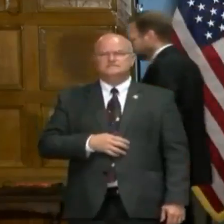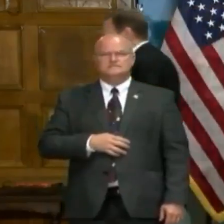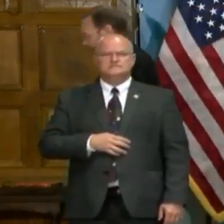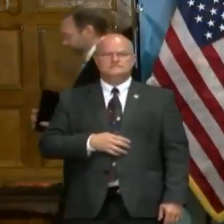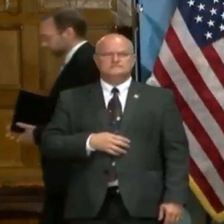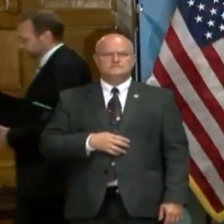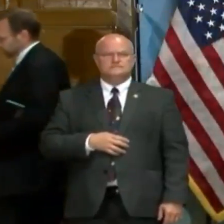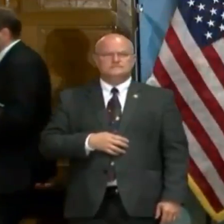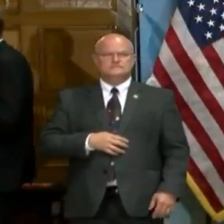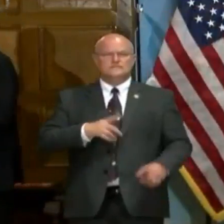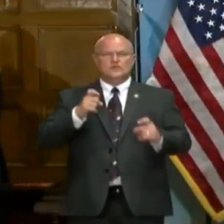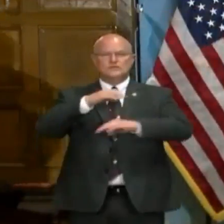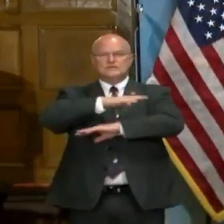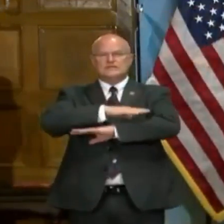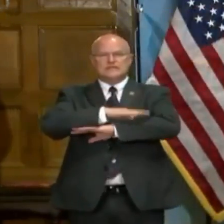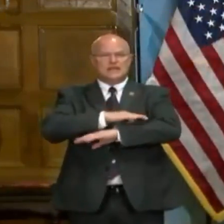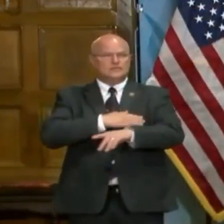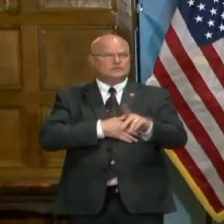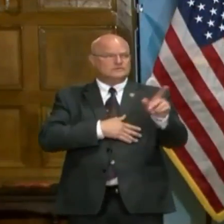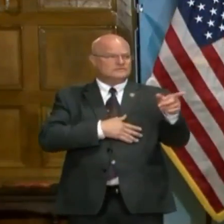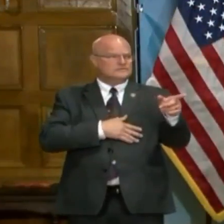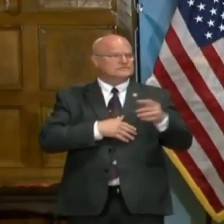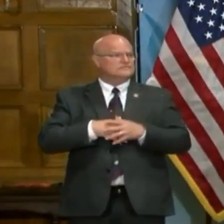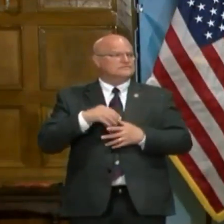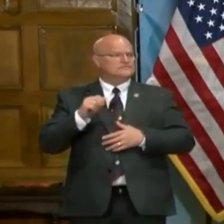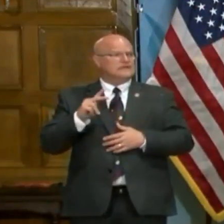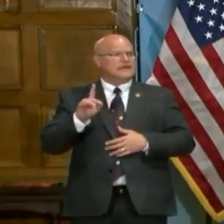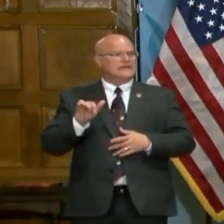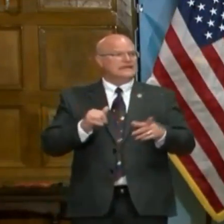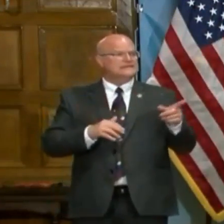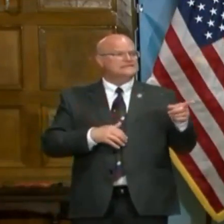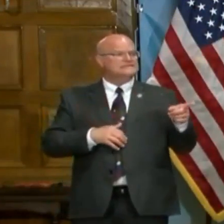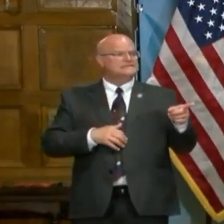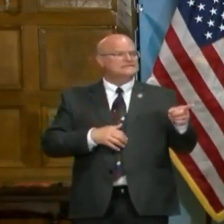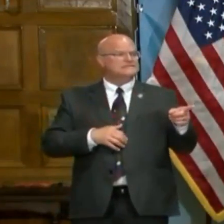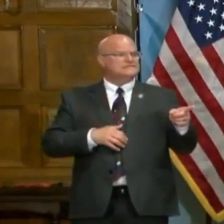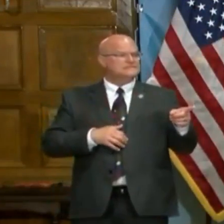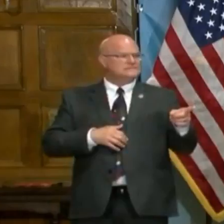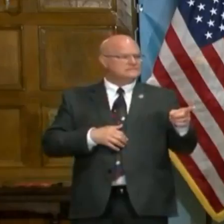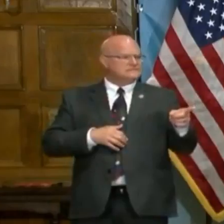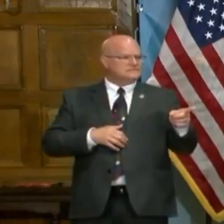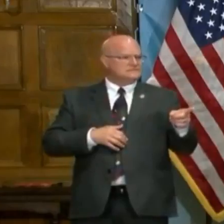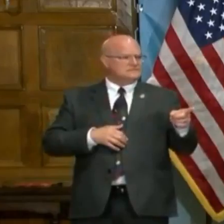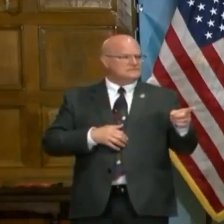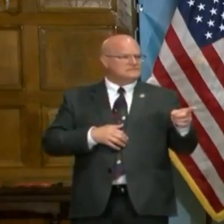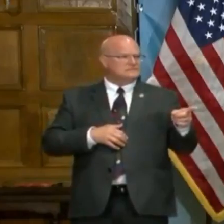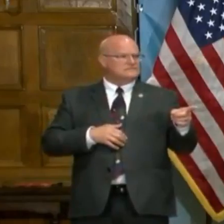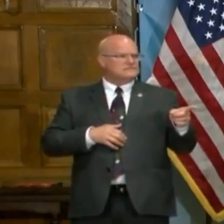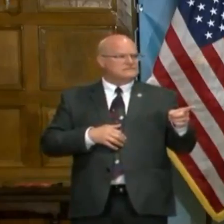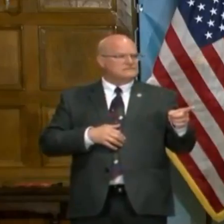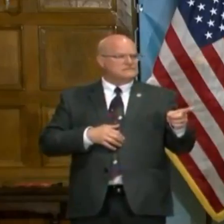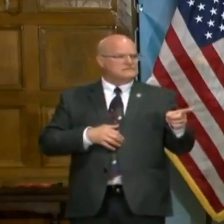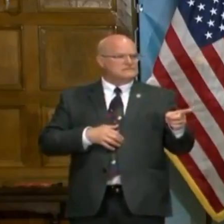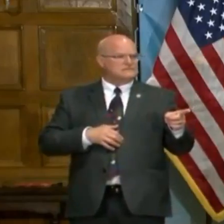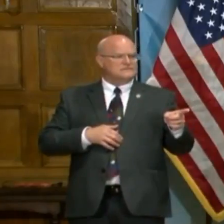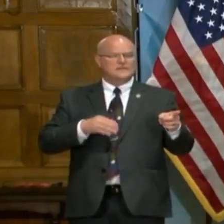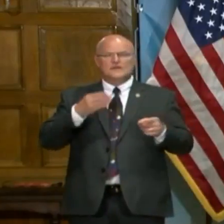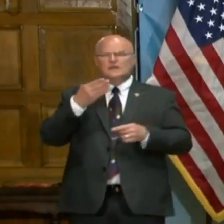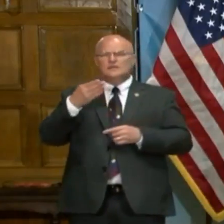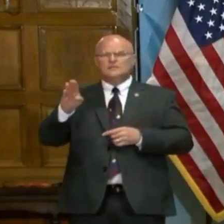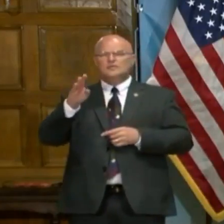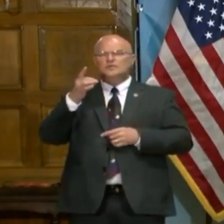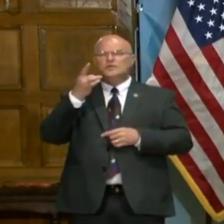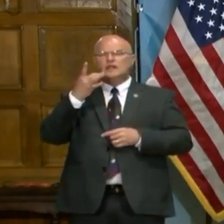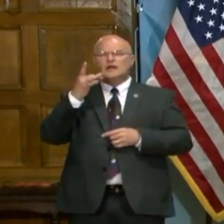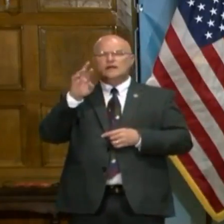We have a question at the table here. I think I saw. Yes, Andy. Robert Todd Birmingham, the blue light rapist, died. Is that